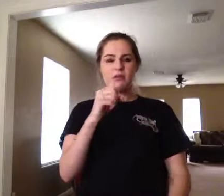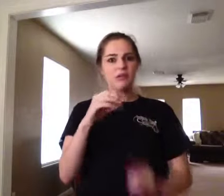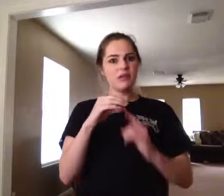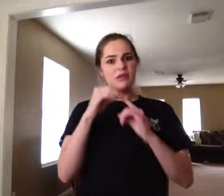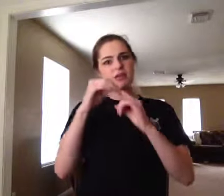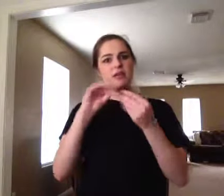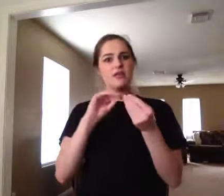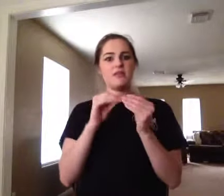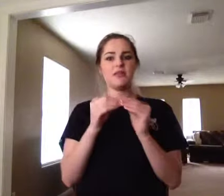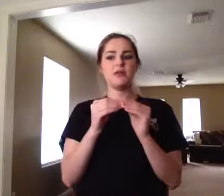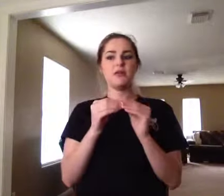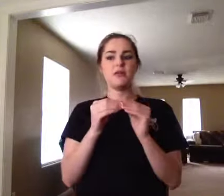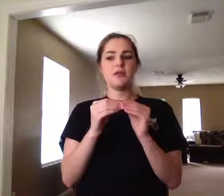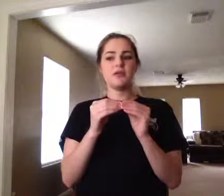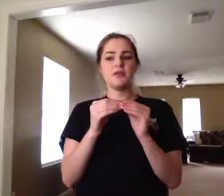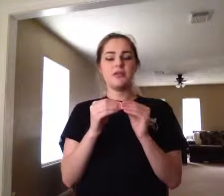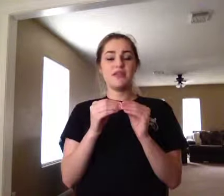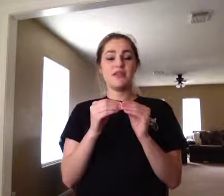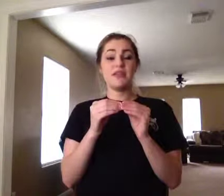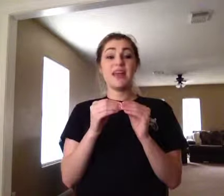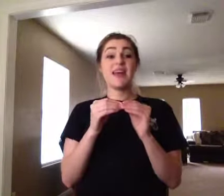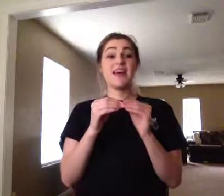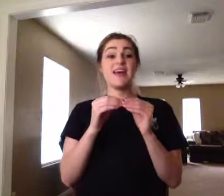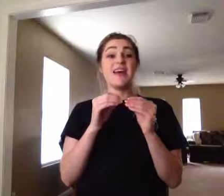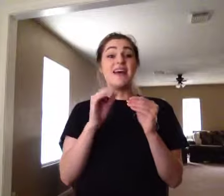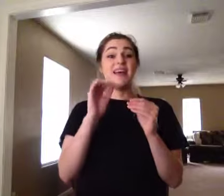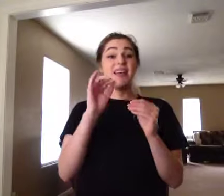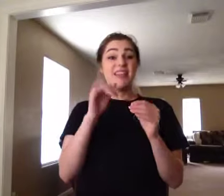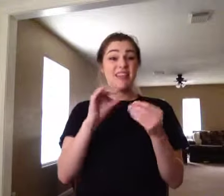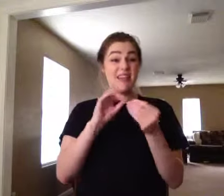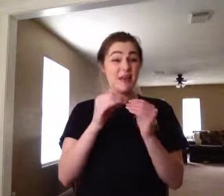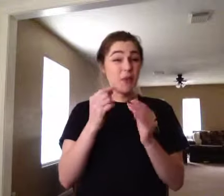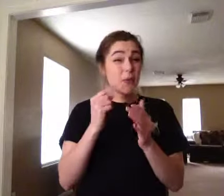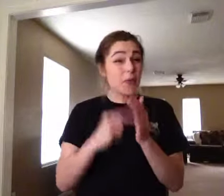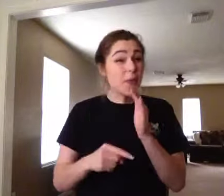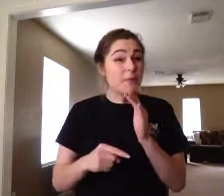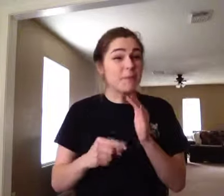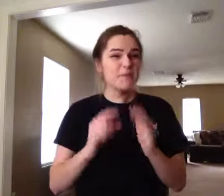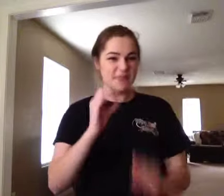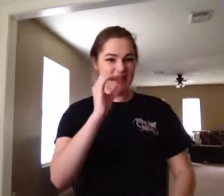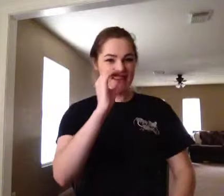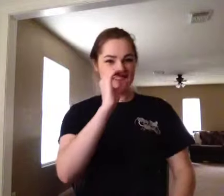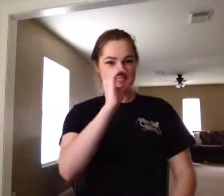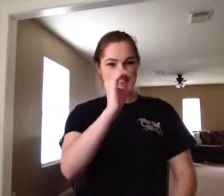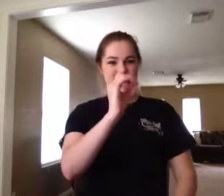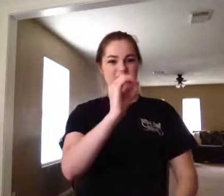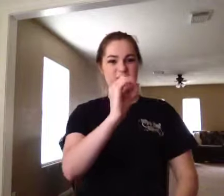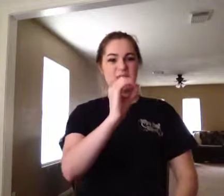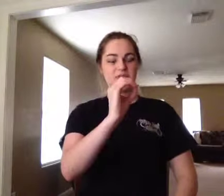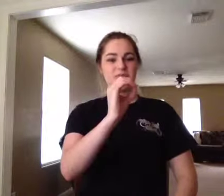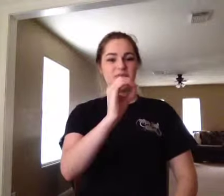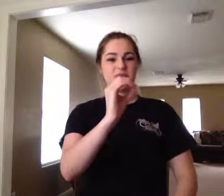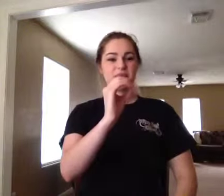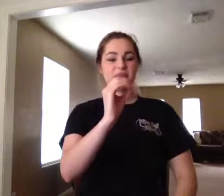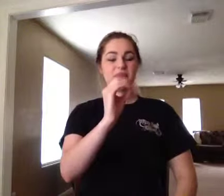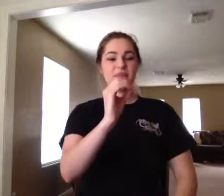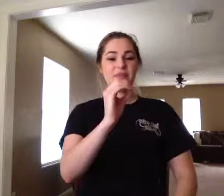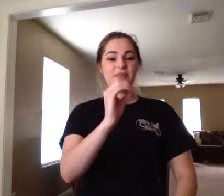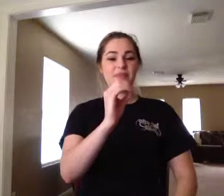That is the number 0, right there. And, of course, it has its corresponding point on